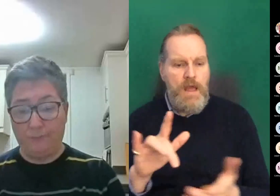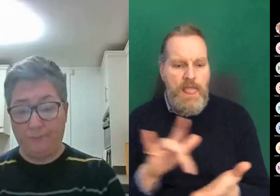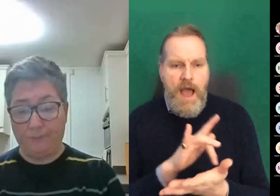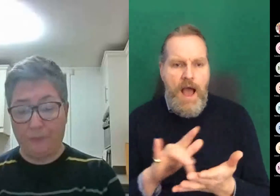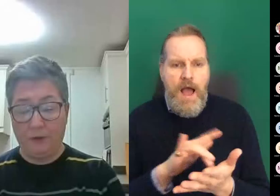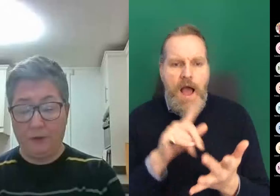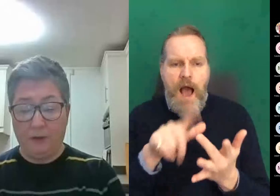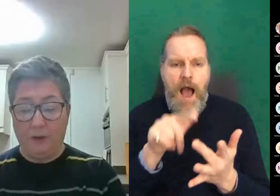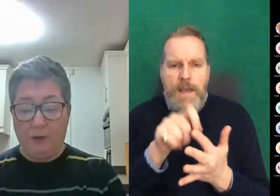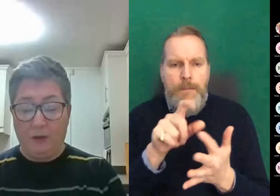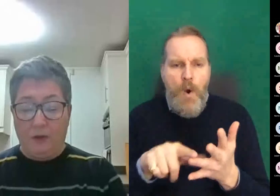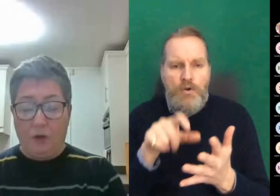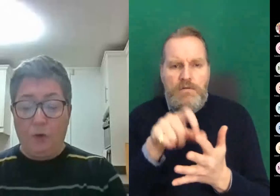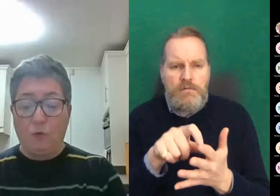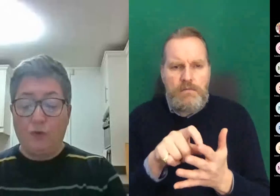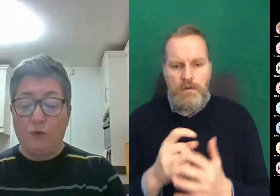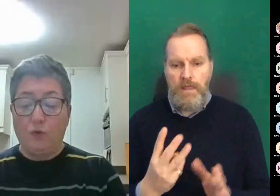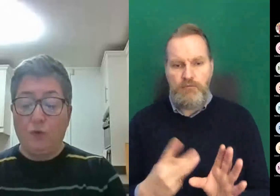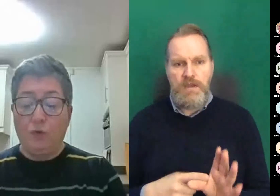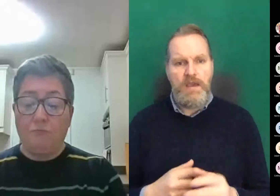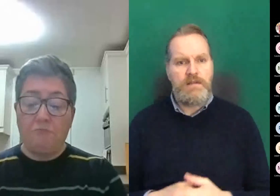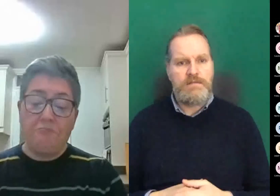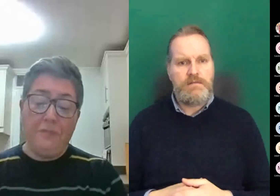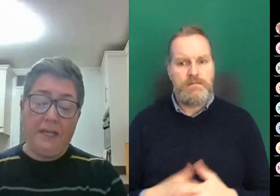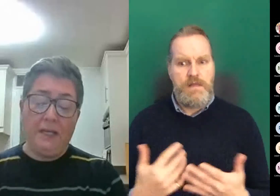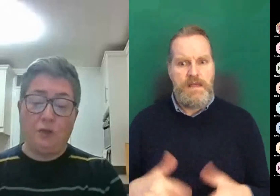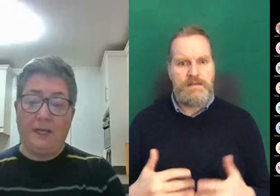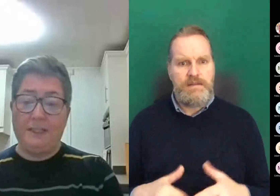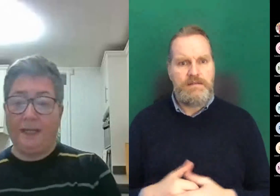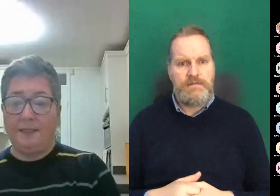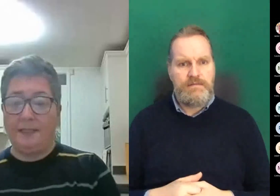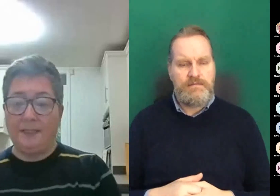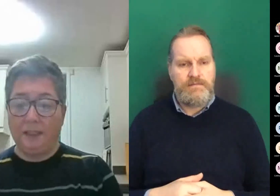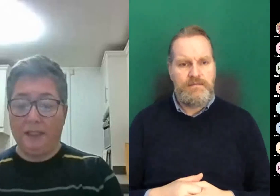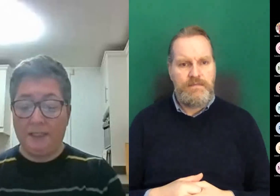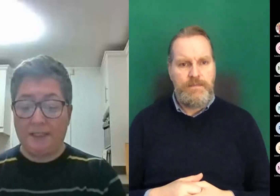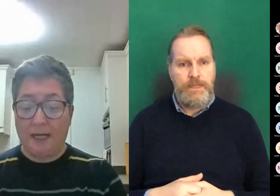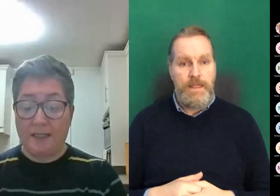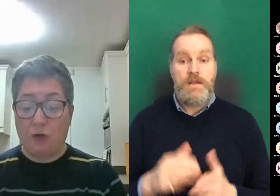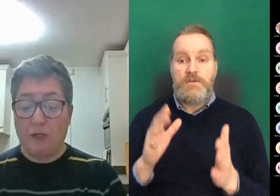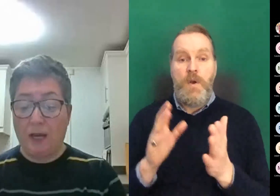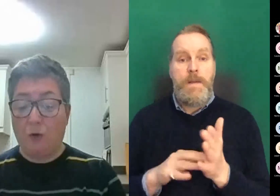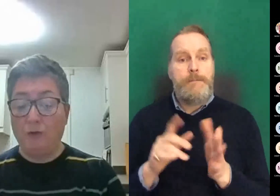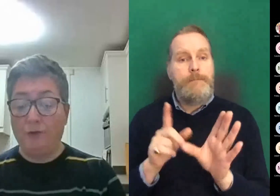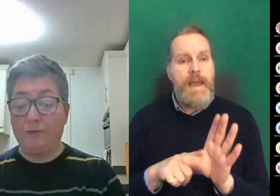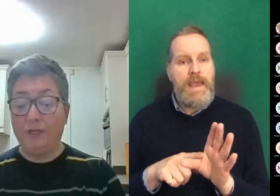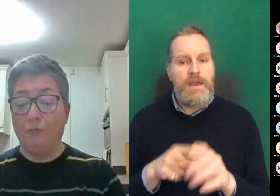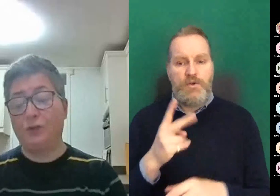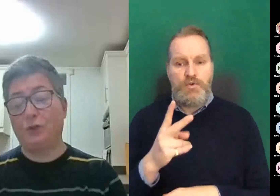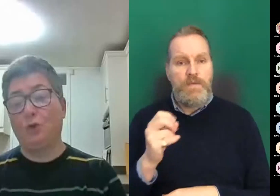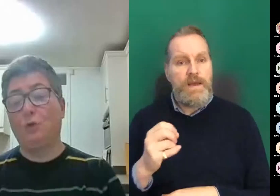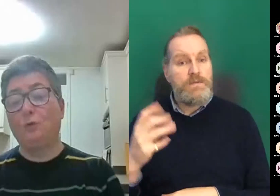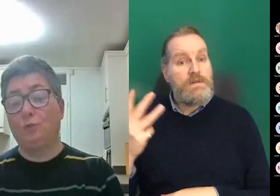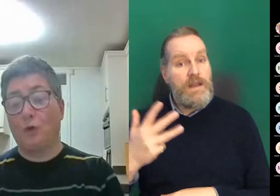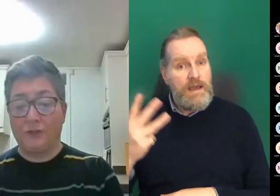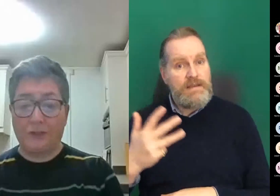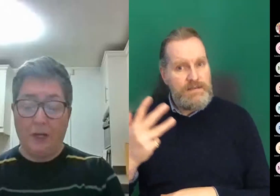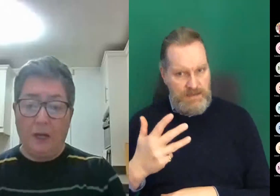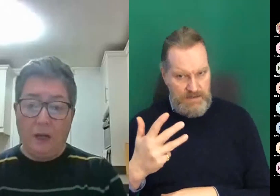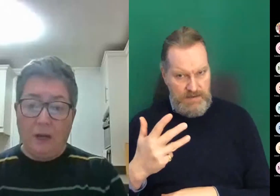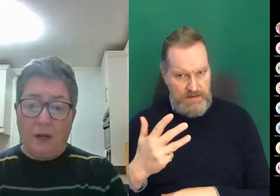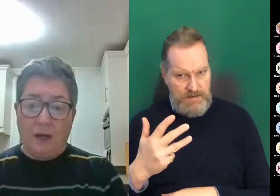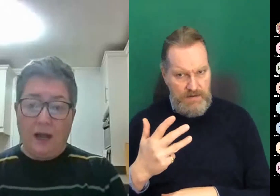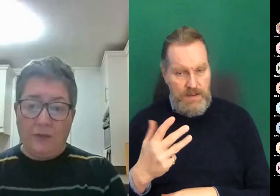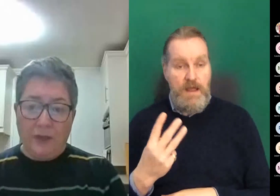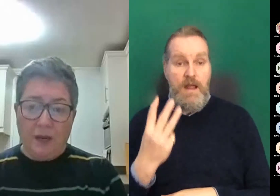same milestone. We go to May 2019, the latest stats I could get on the 3 most Googled